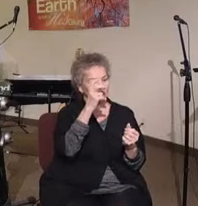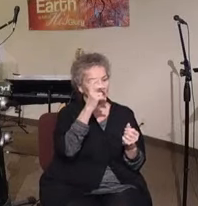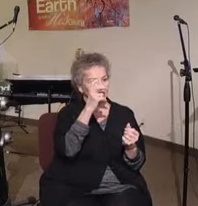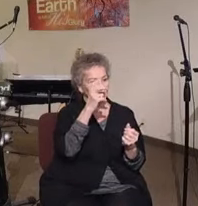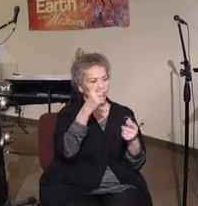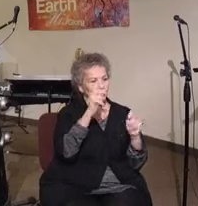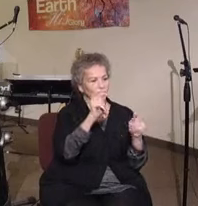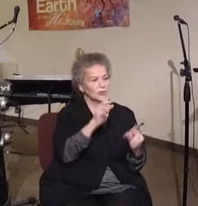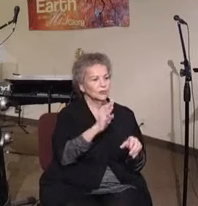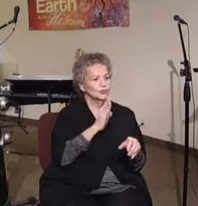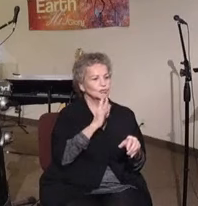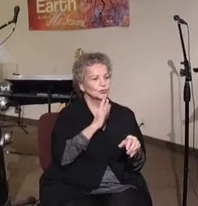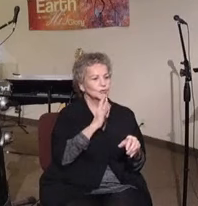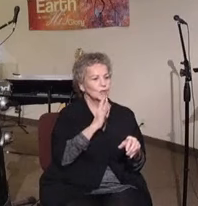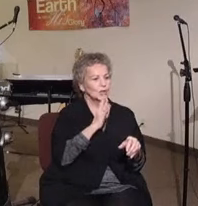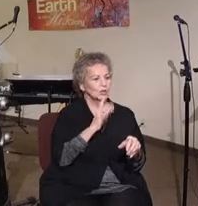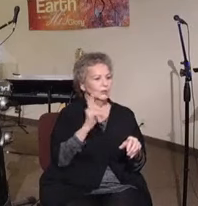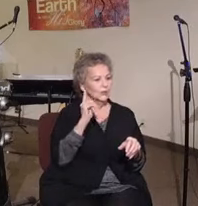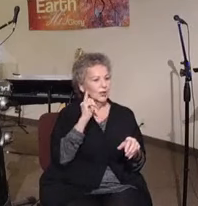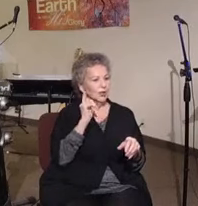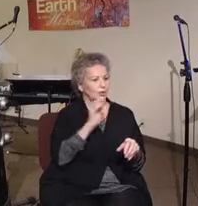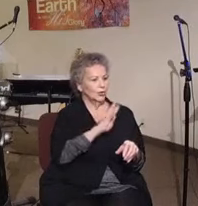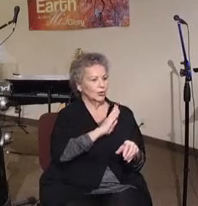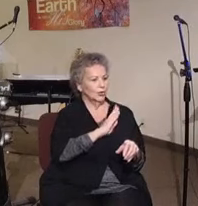in my ear.